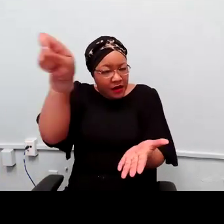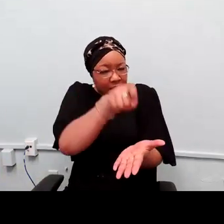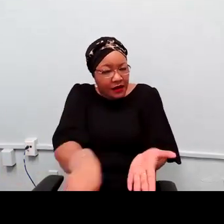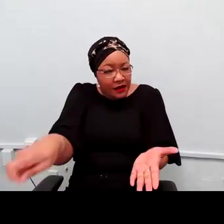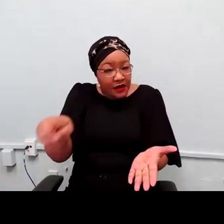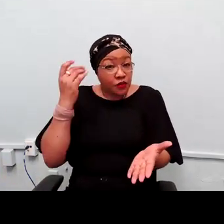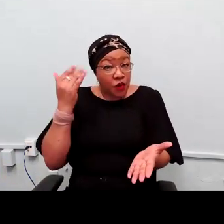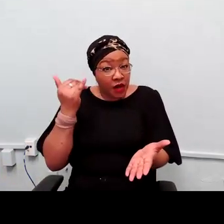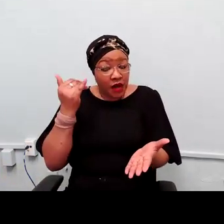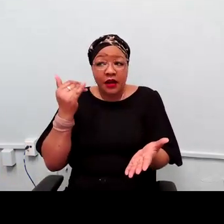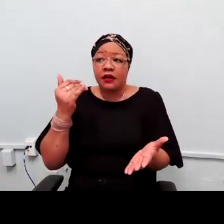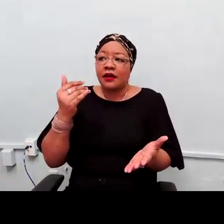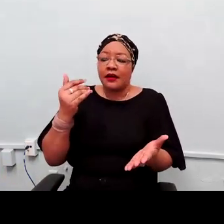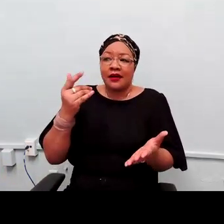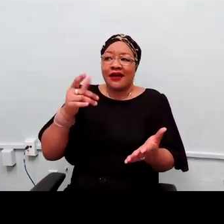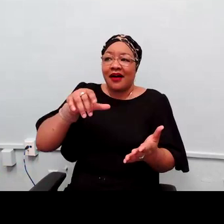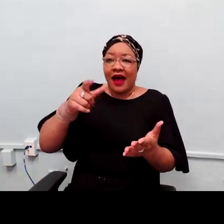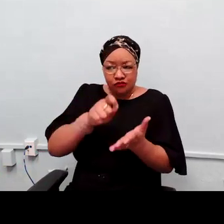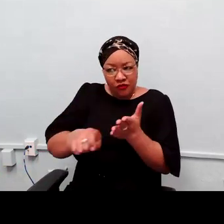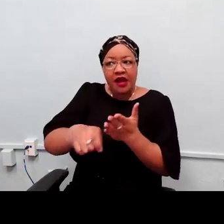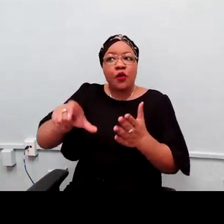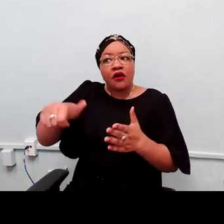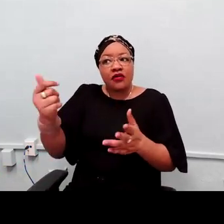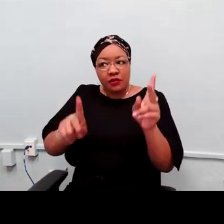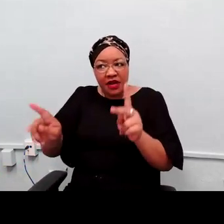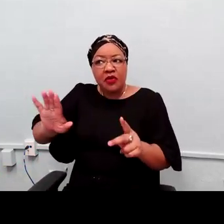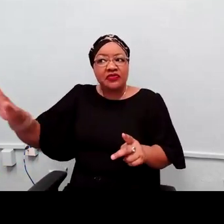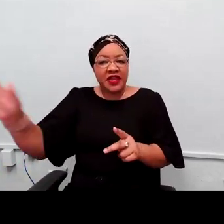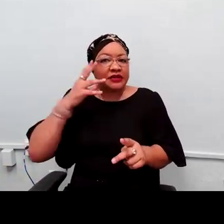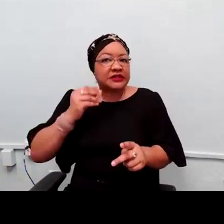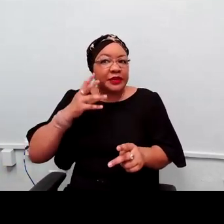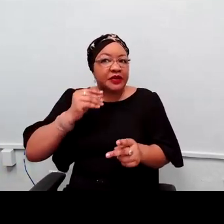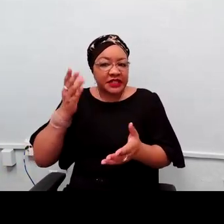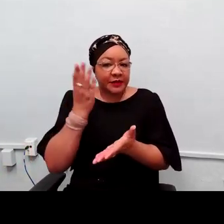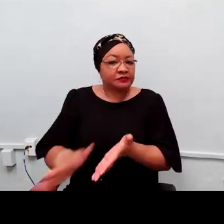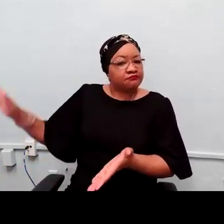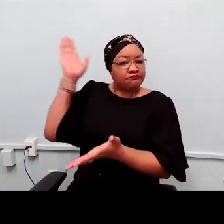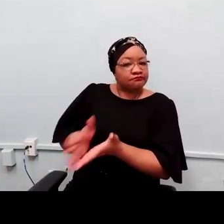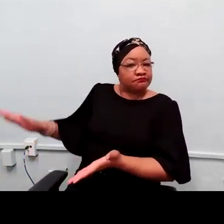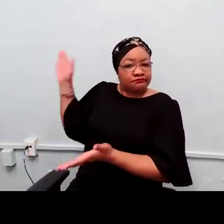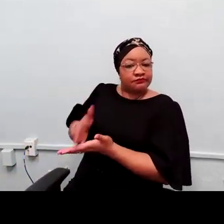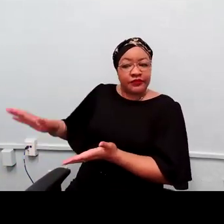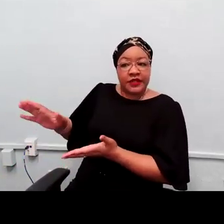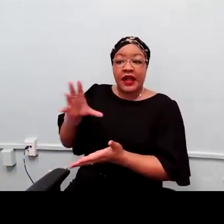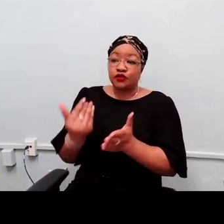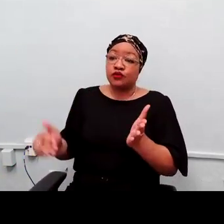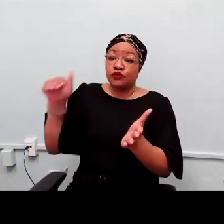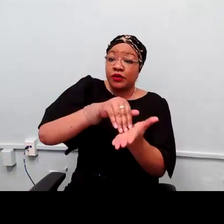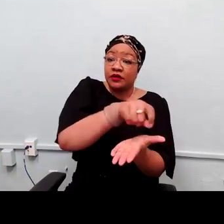have erased when I speak, to rewrite the stories others have miswritten about me and about